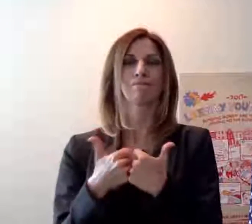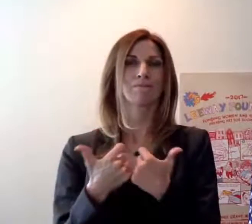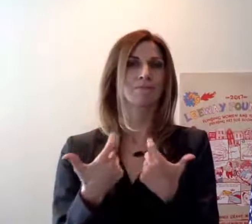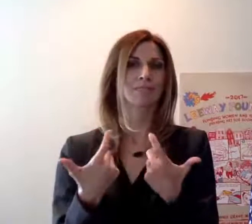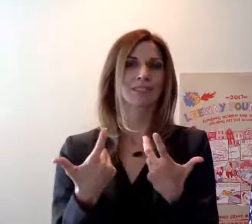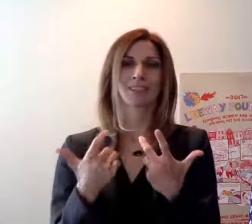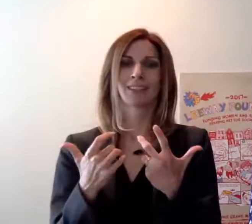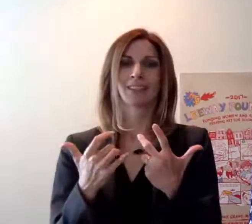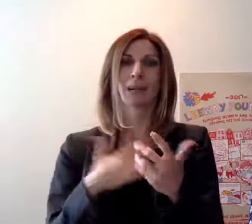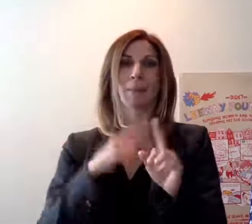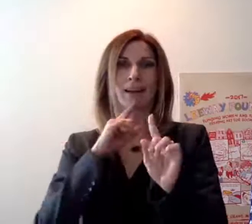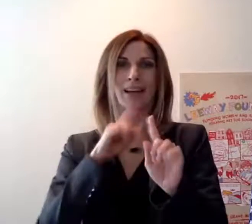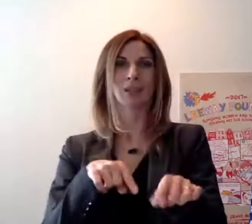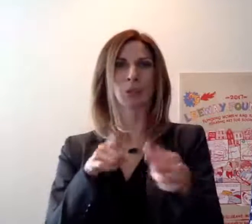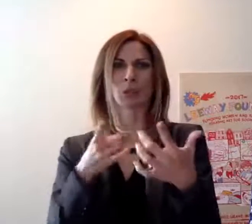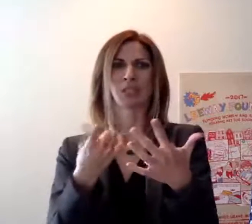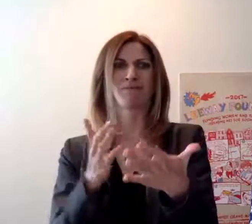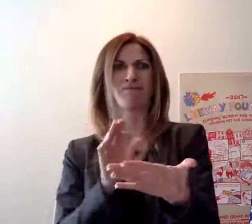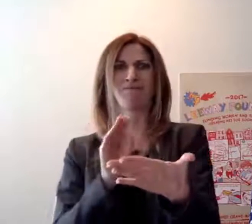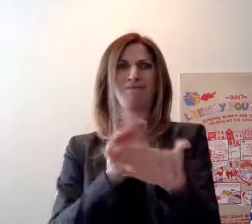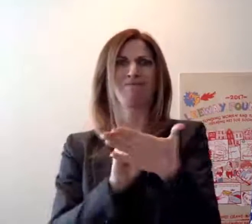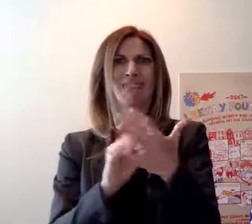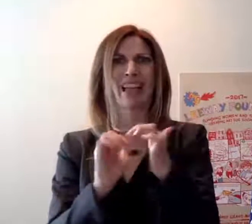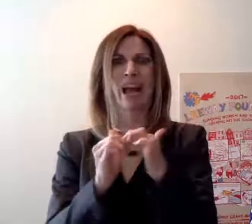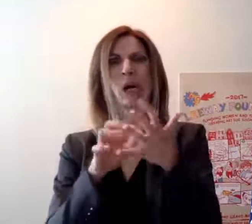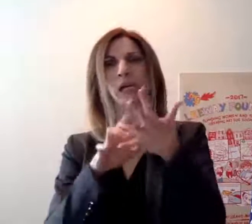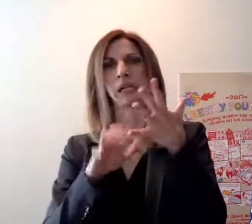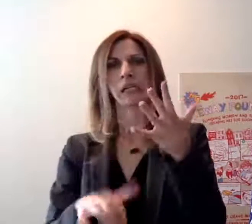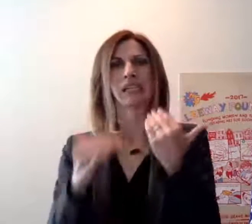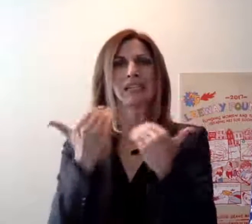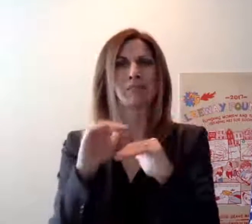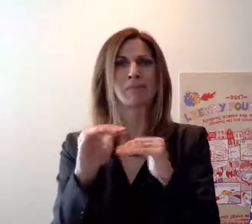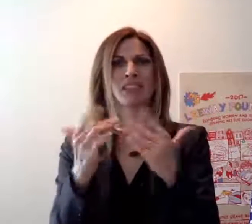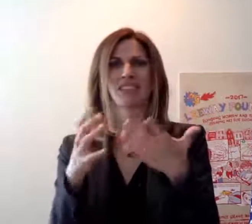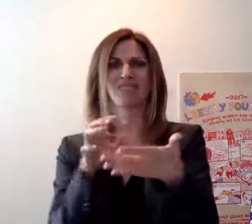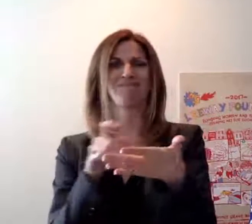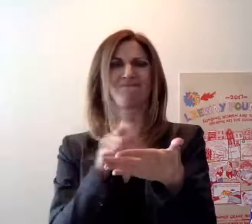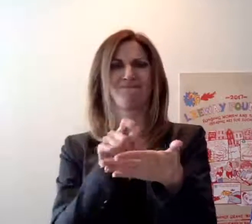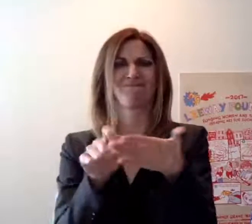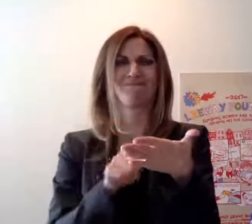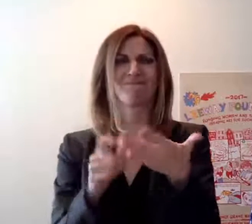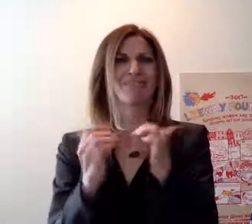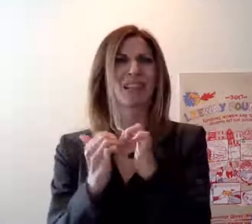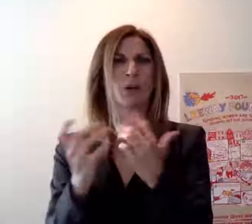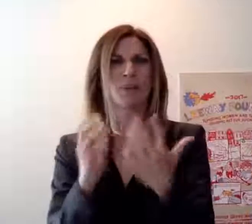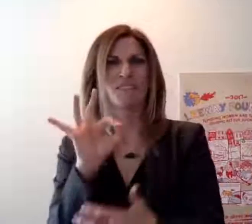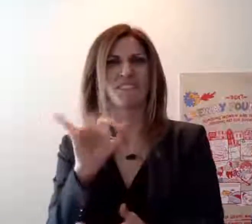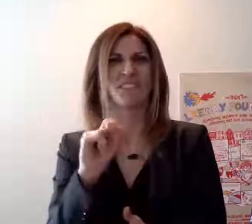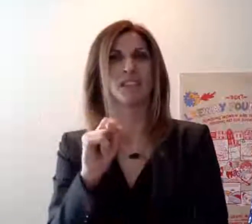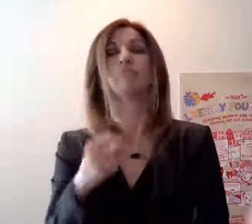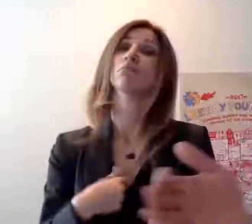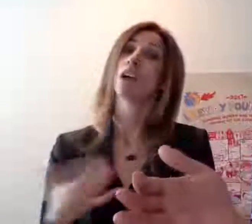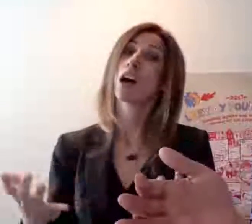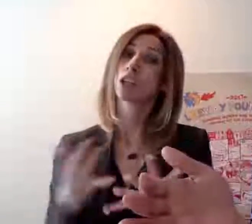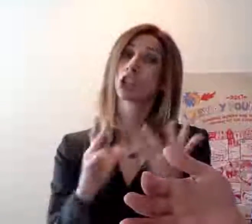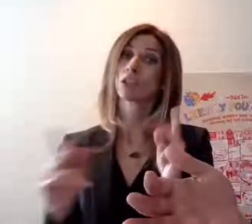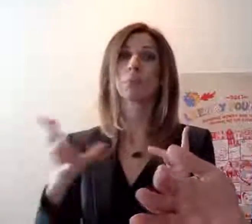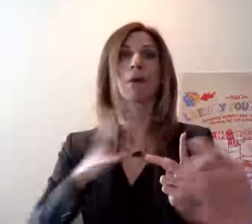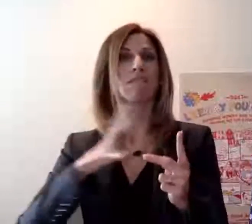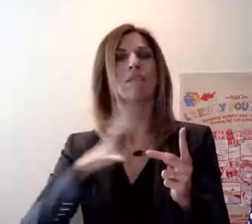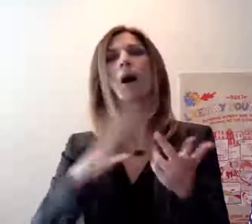these answers in the limited space that is given to you, I often encourage folks like maybe